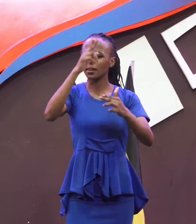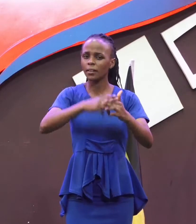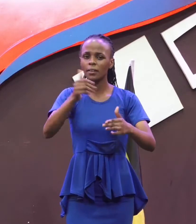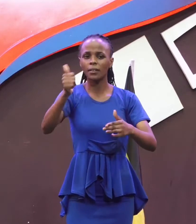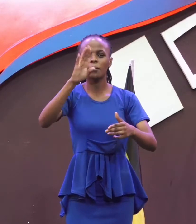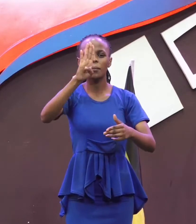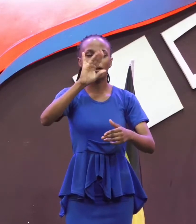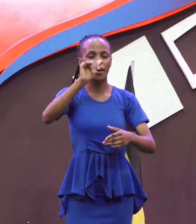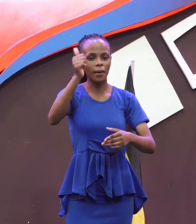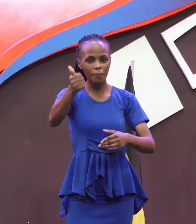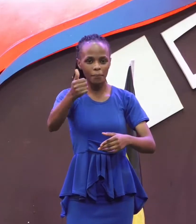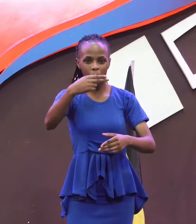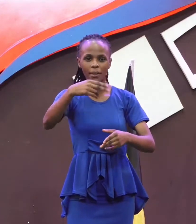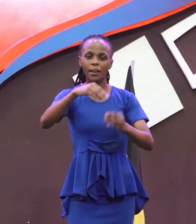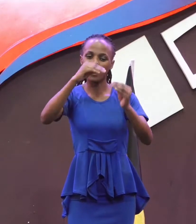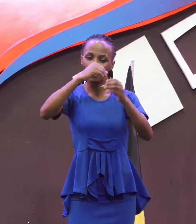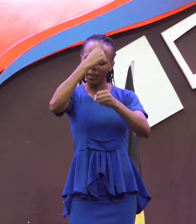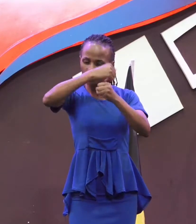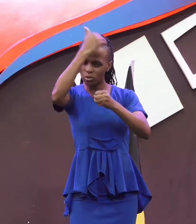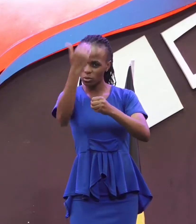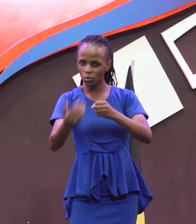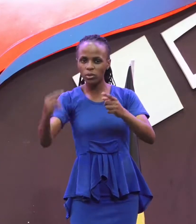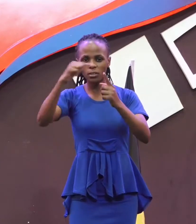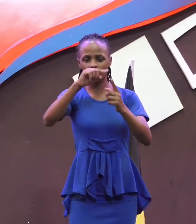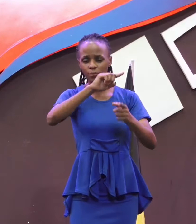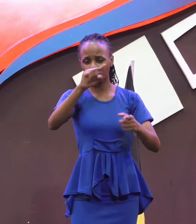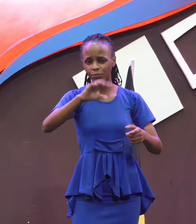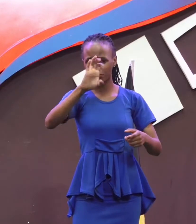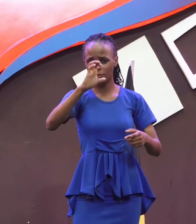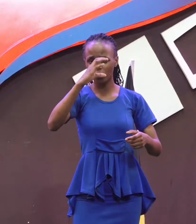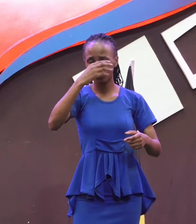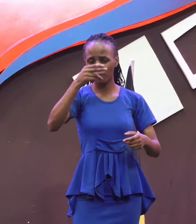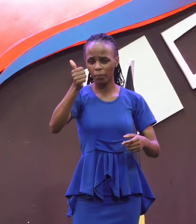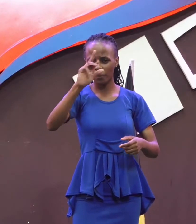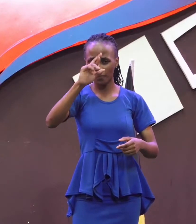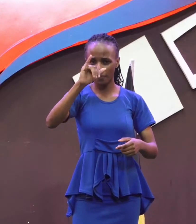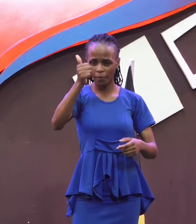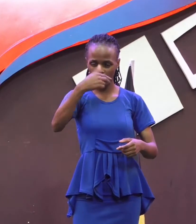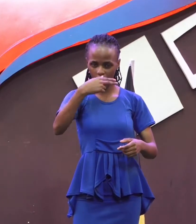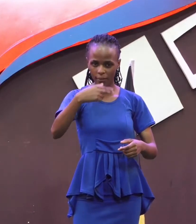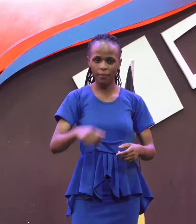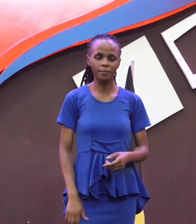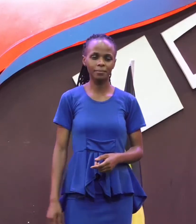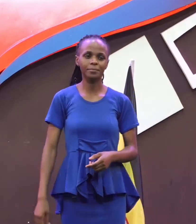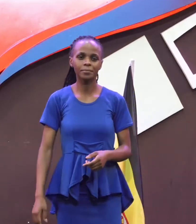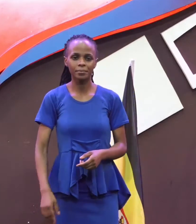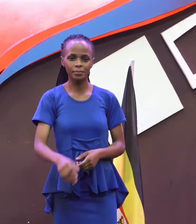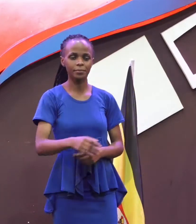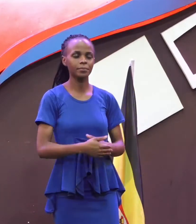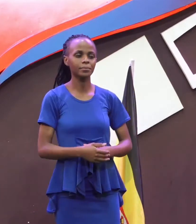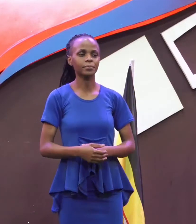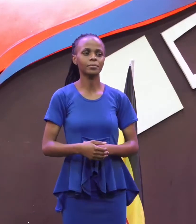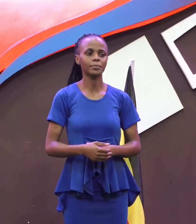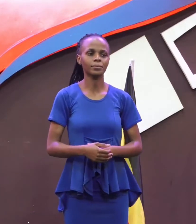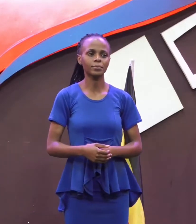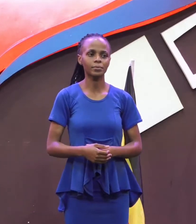Zakaliya. Hezekiah began to reign when his father was 25 years old, and he reigned